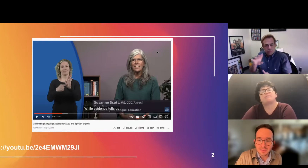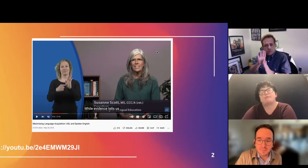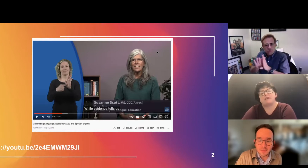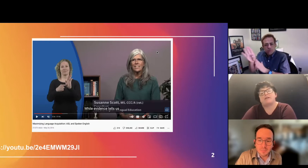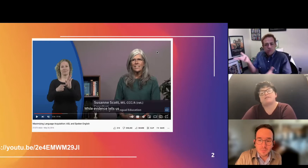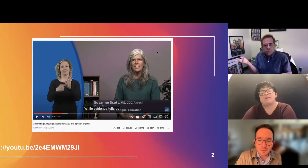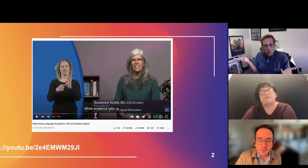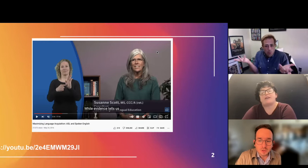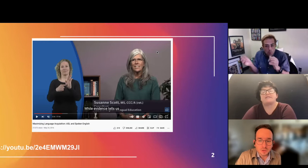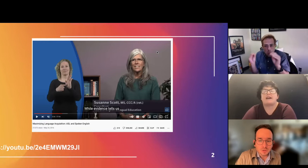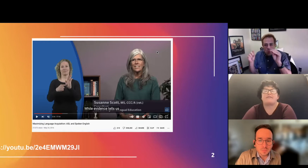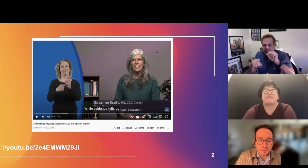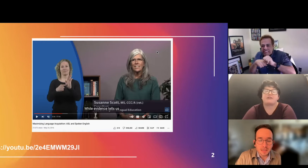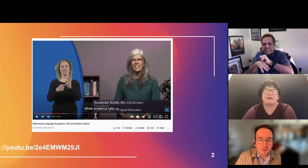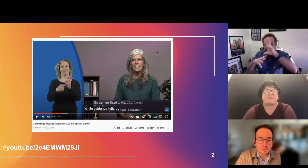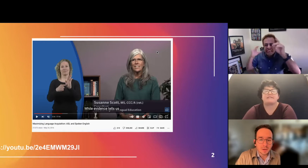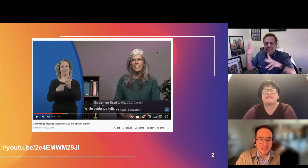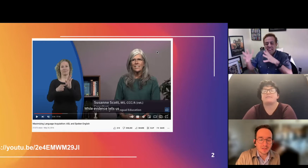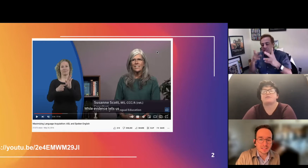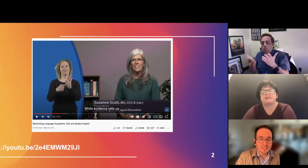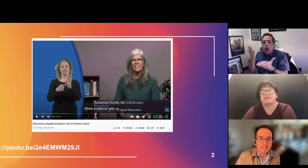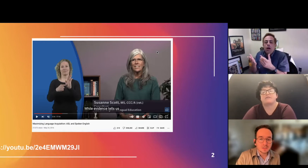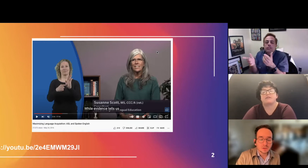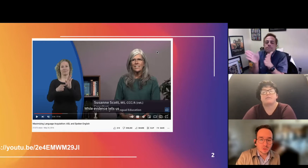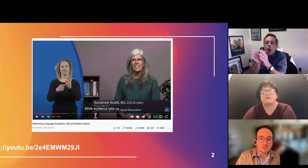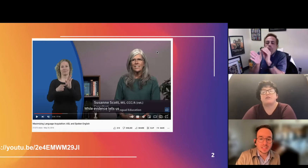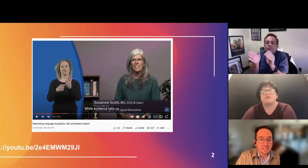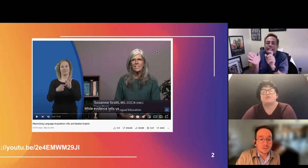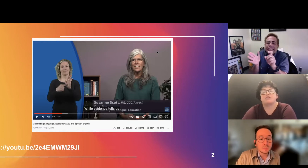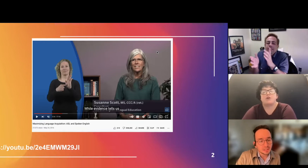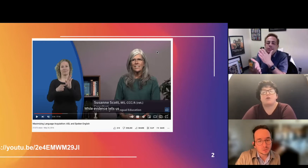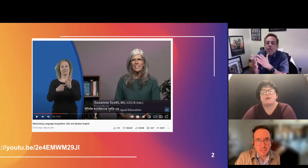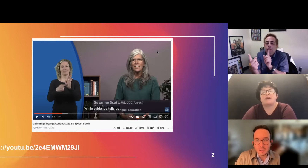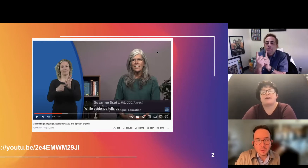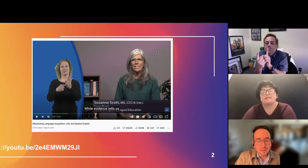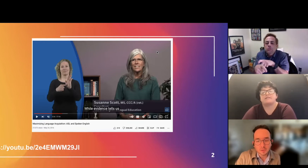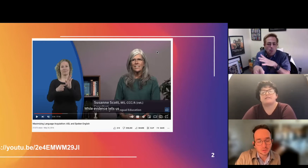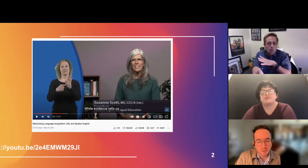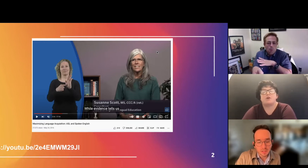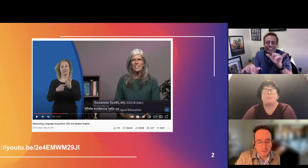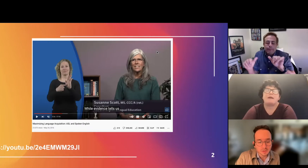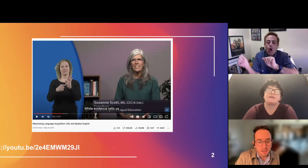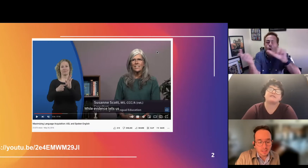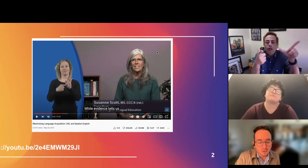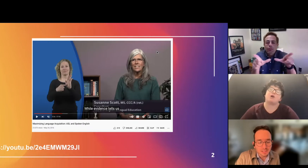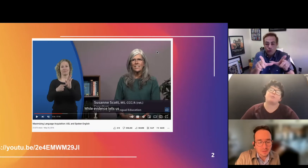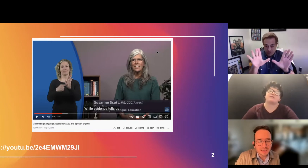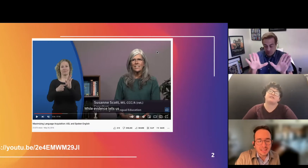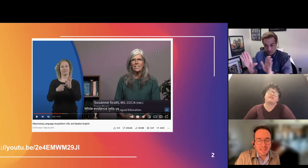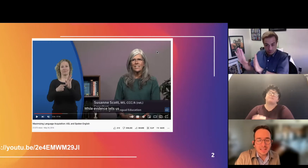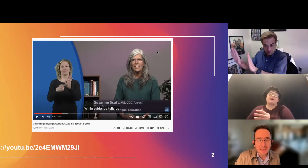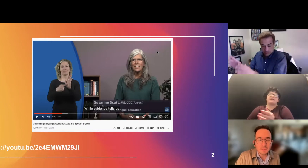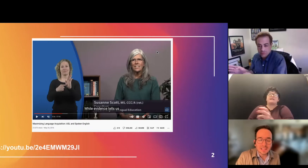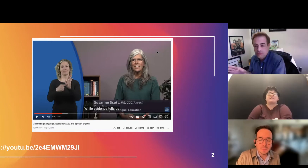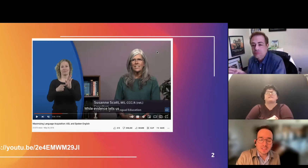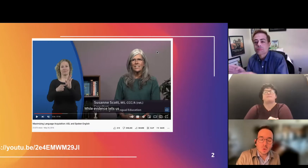most deaf parents have hearing babies, 90% of them. So, and, you know, maybe a small percent of